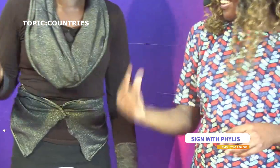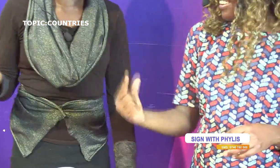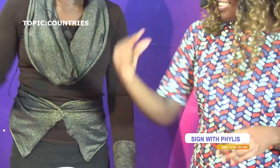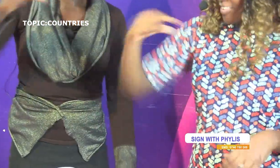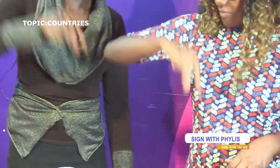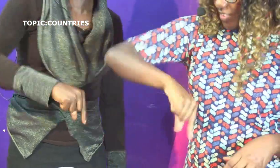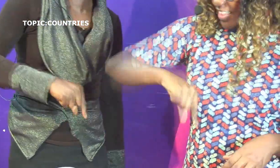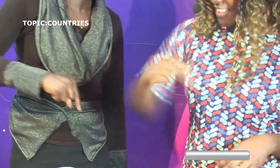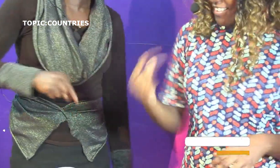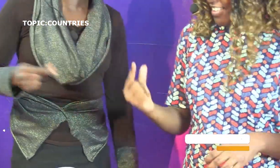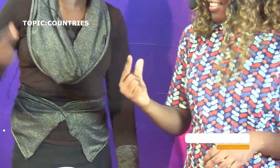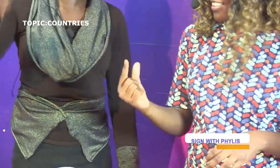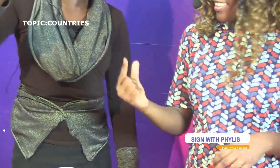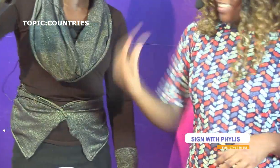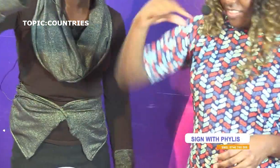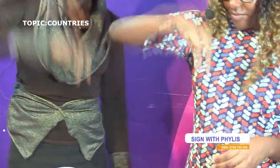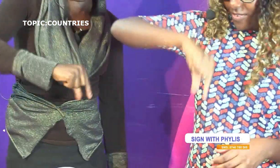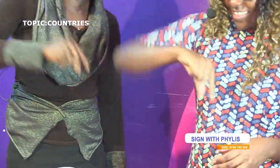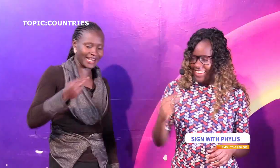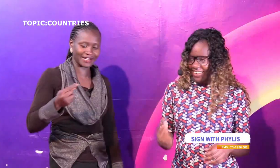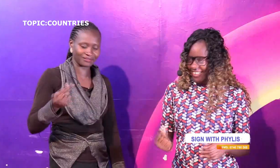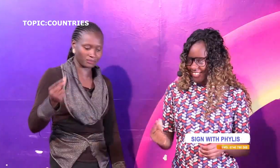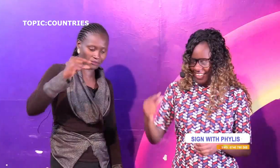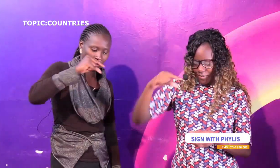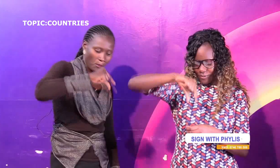As if you're pouring something. Bulgaria. A cup of tea.